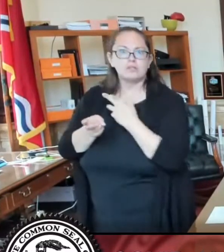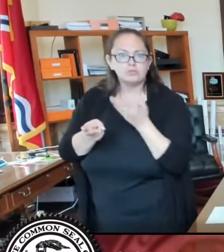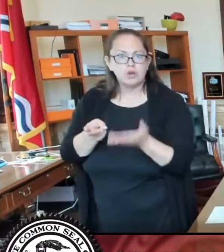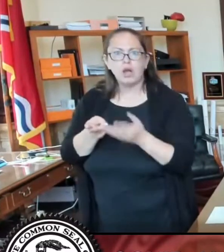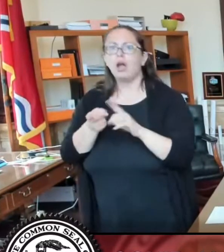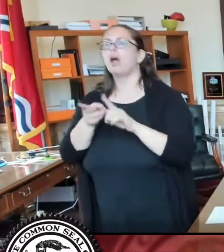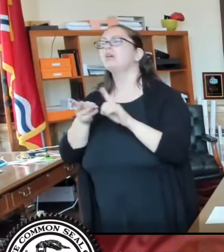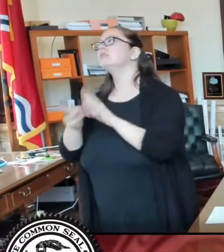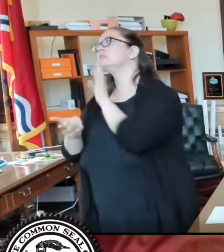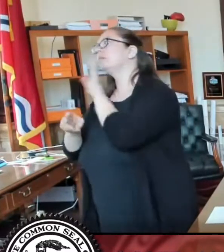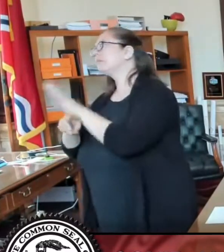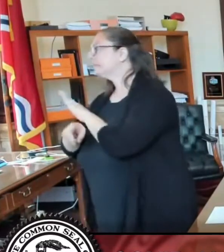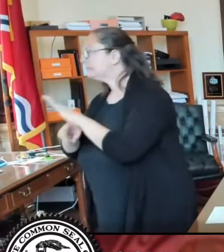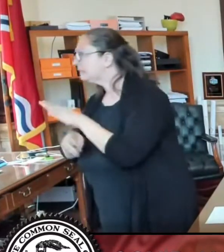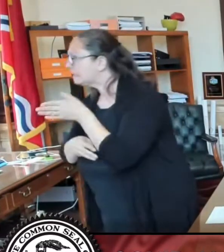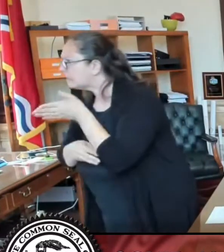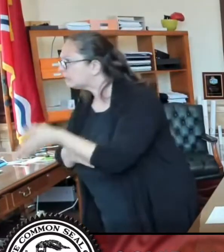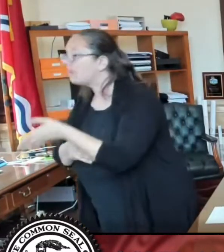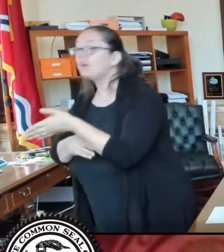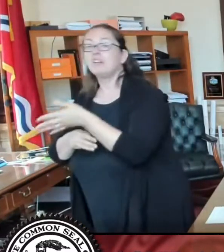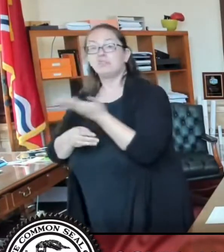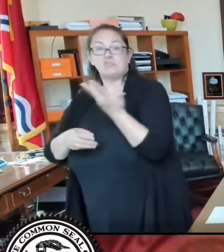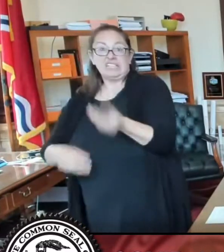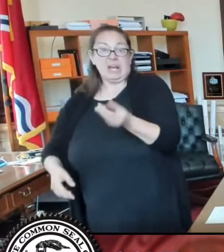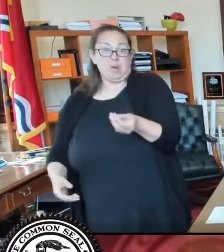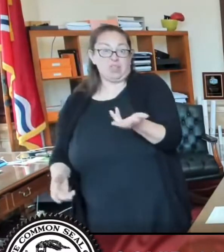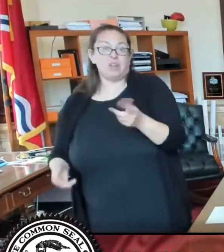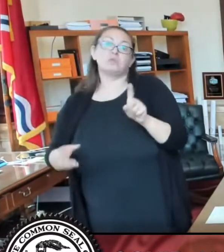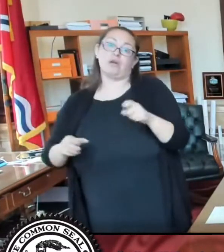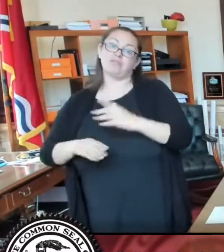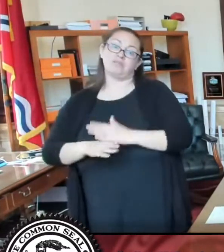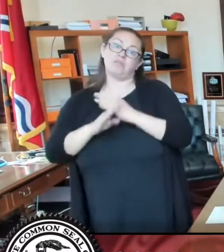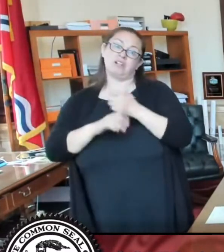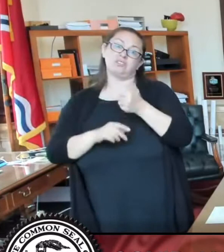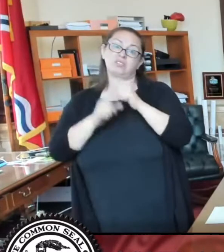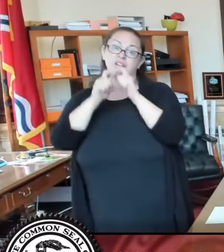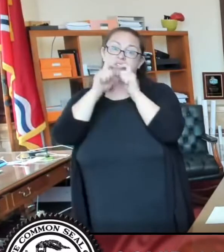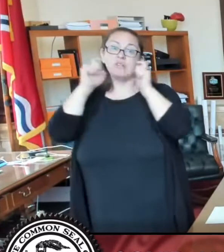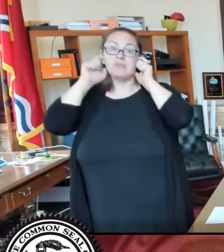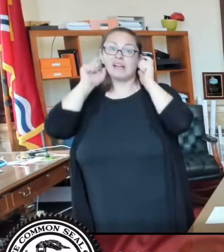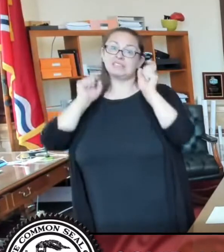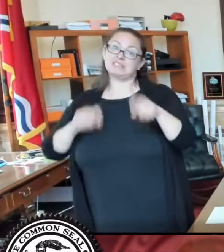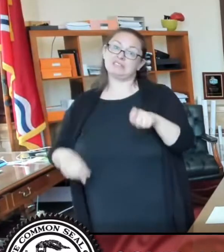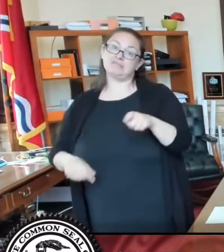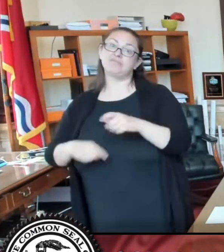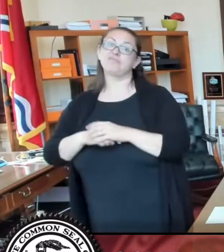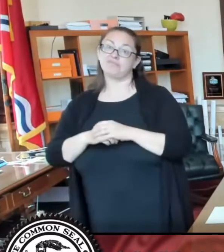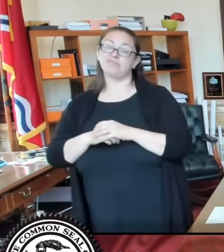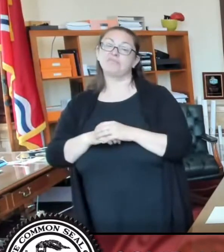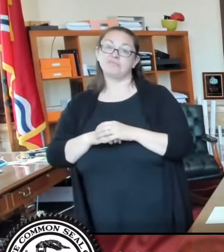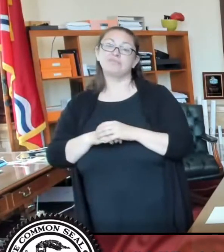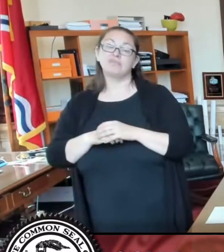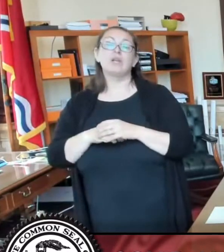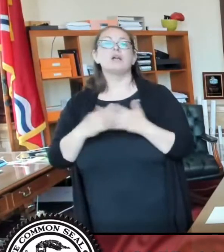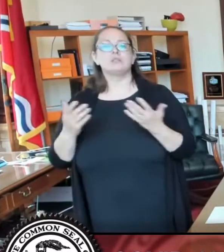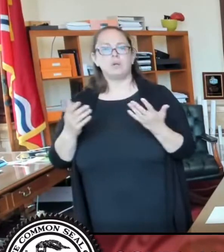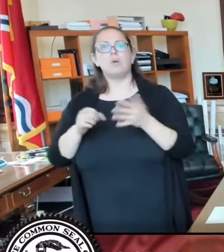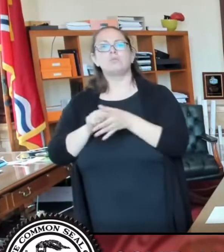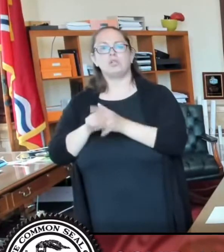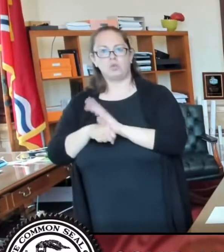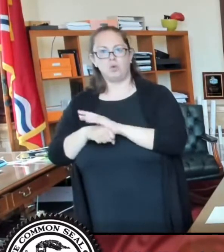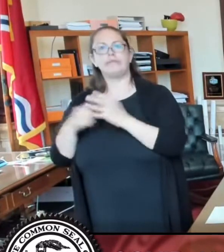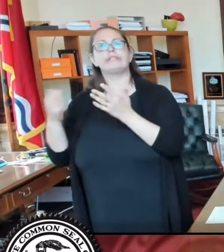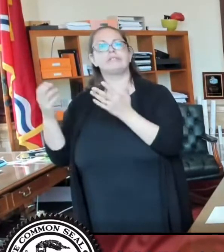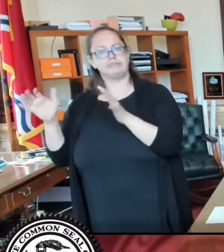in businesses. It is around. So to protect yourself, wear a mask. So that's it for COVID